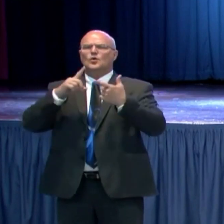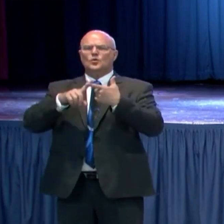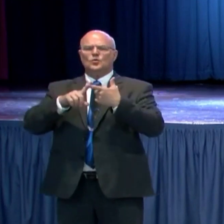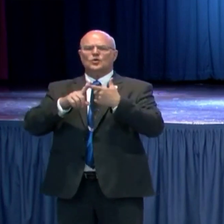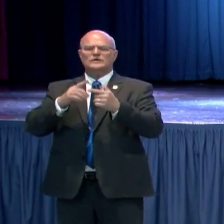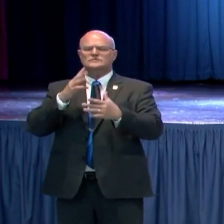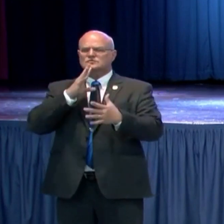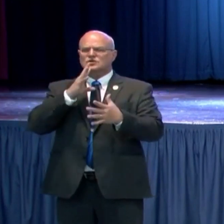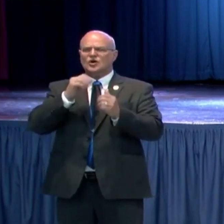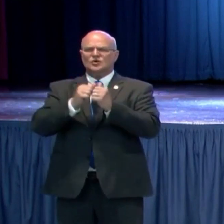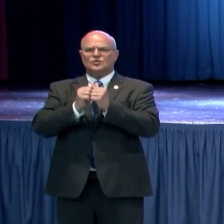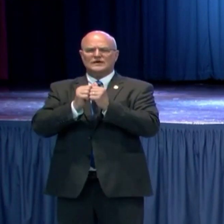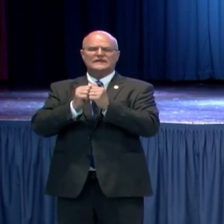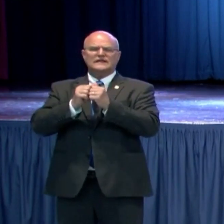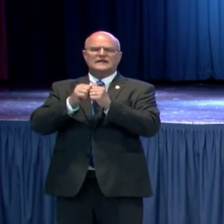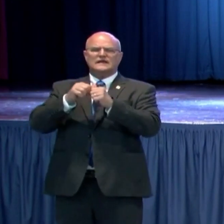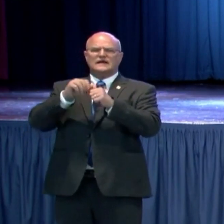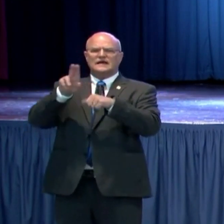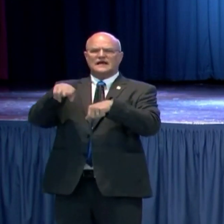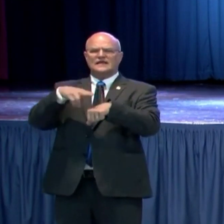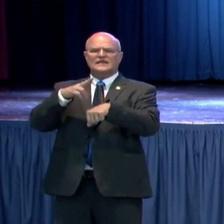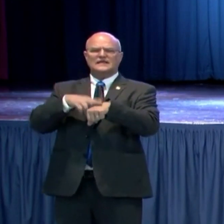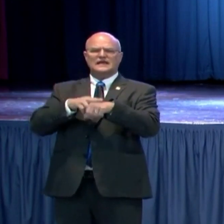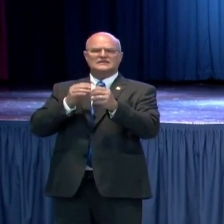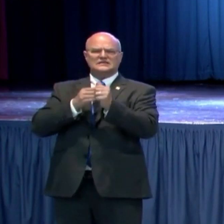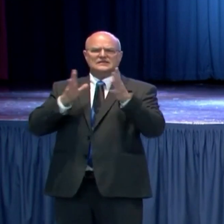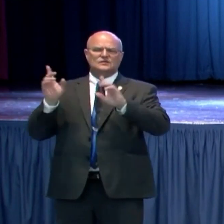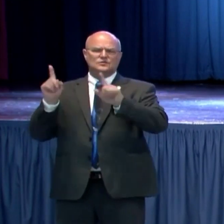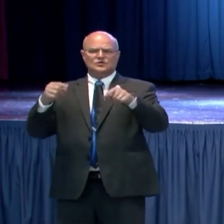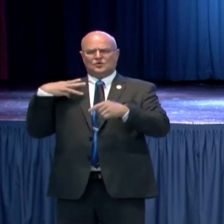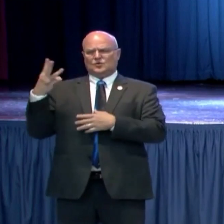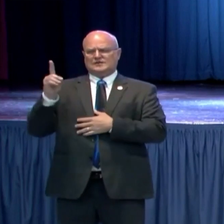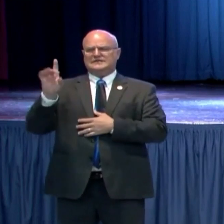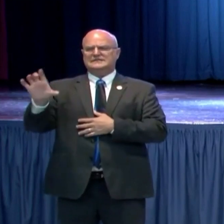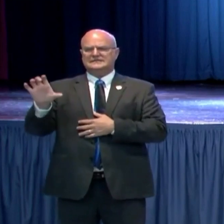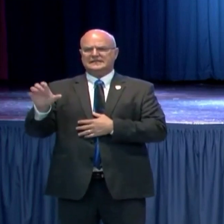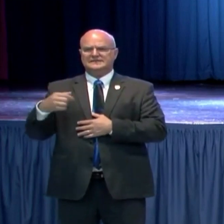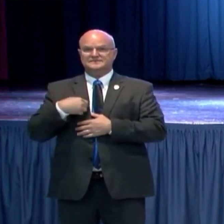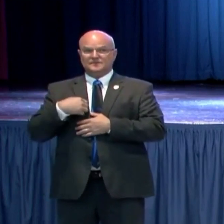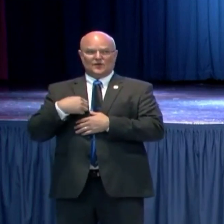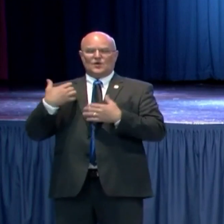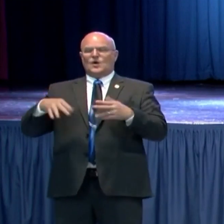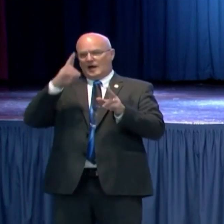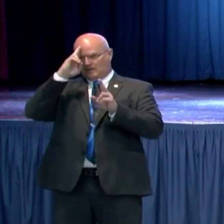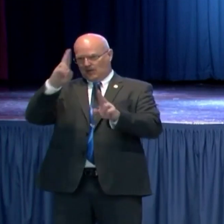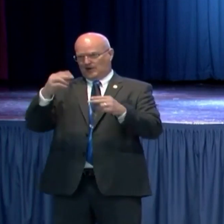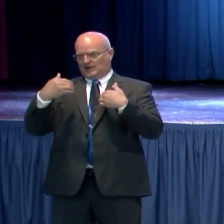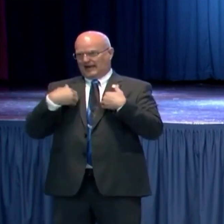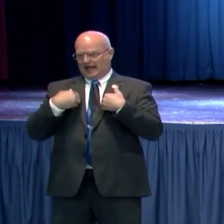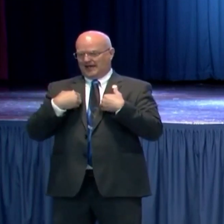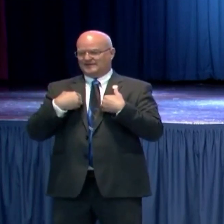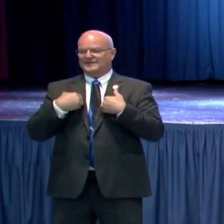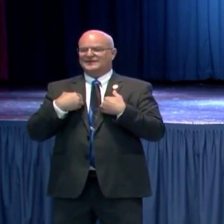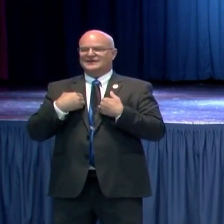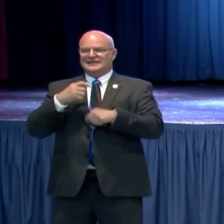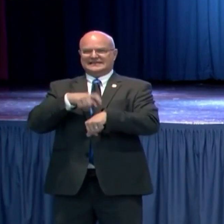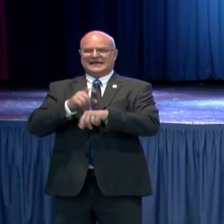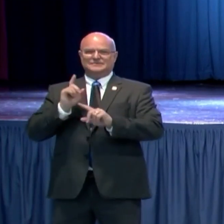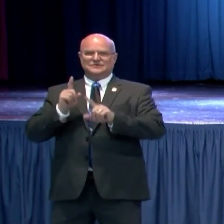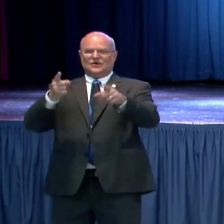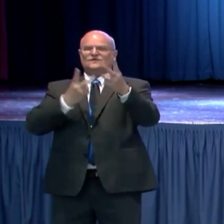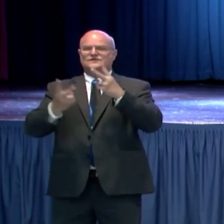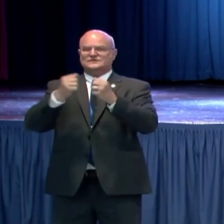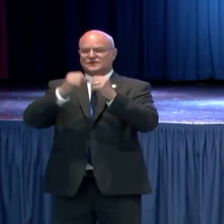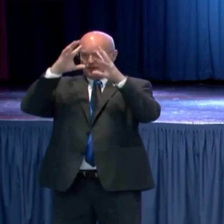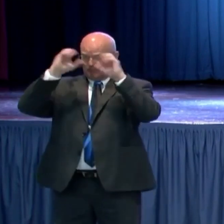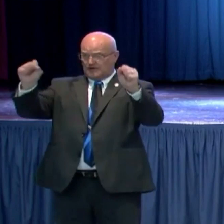nation's leaders on Wednesday when you go to Washington? I am honored to have the opportunity to go visit with the President and